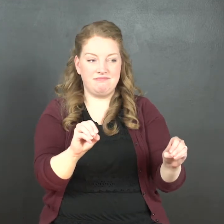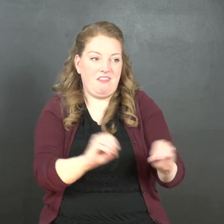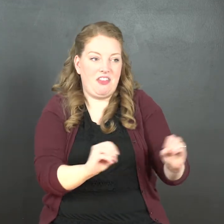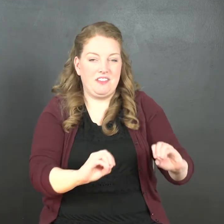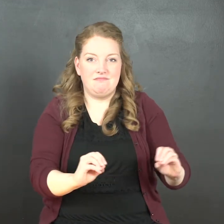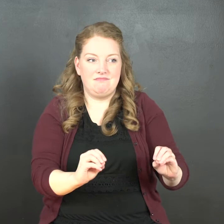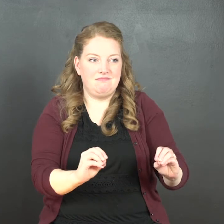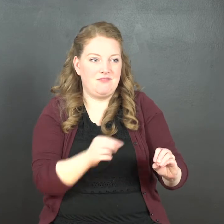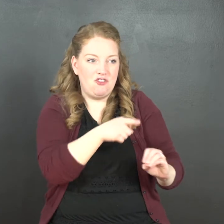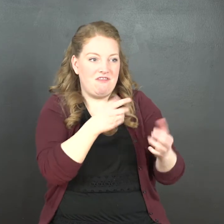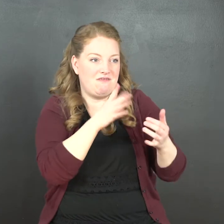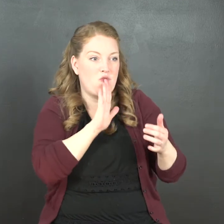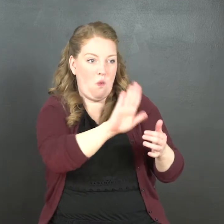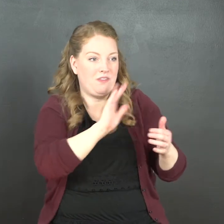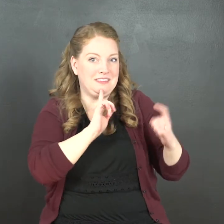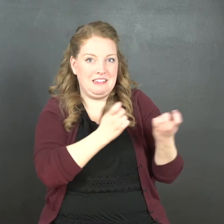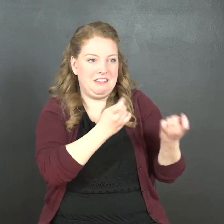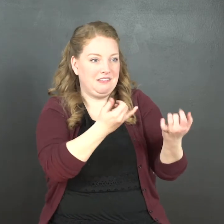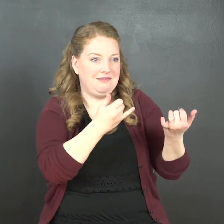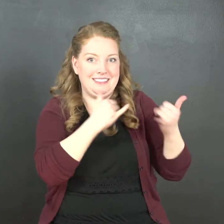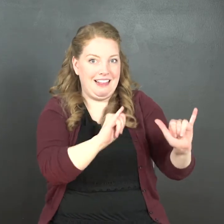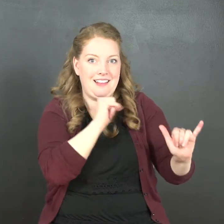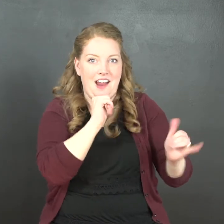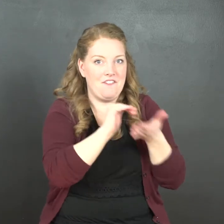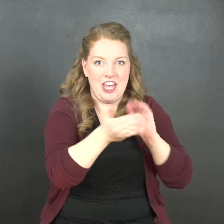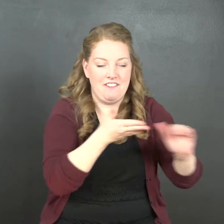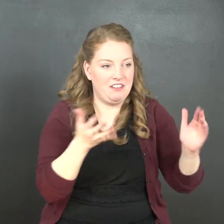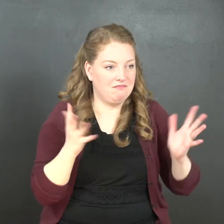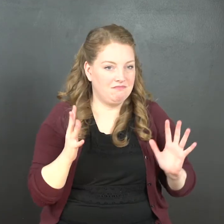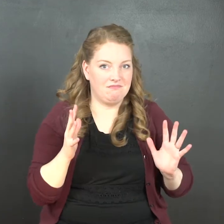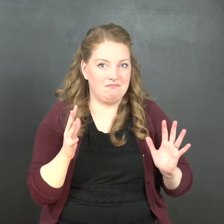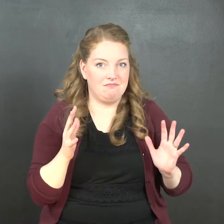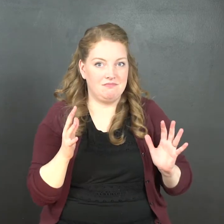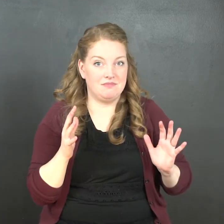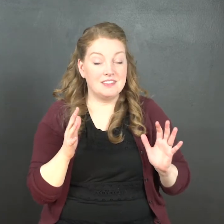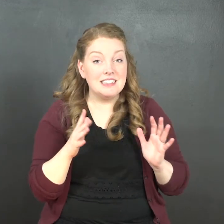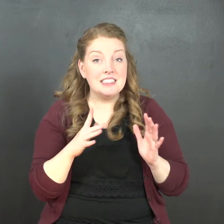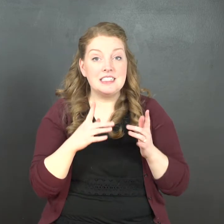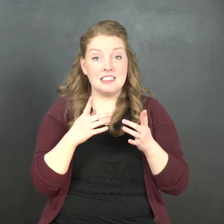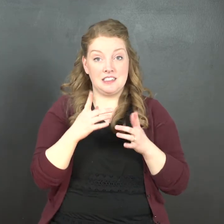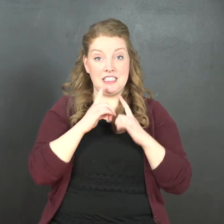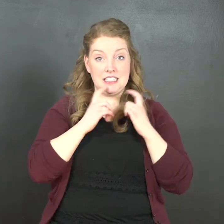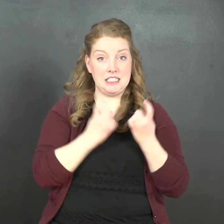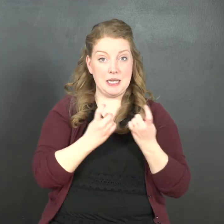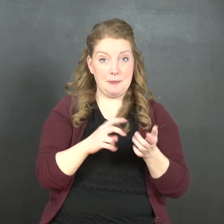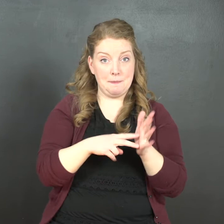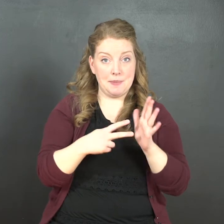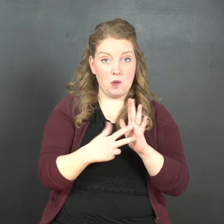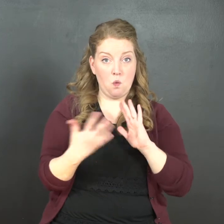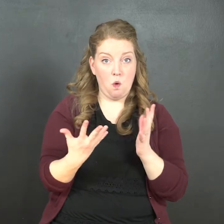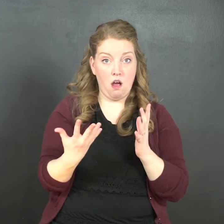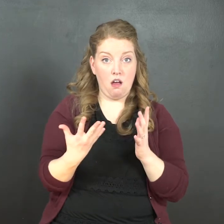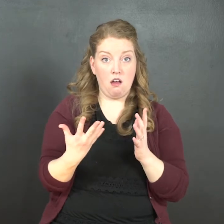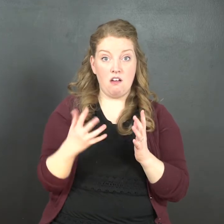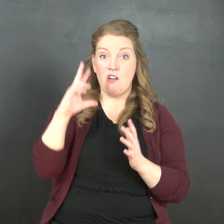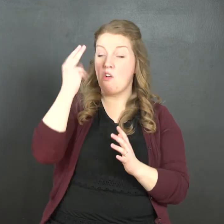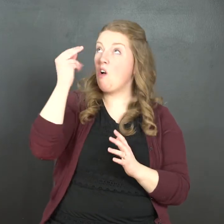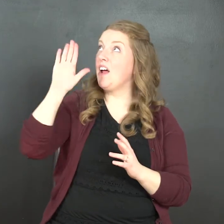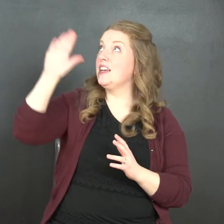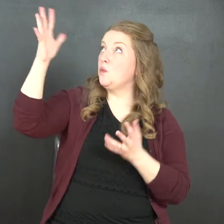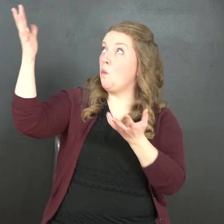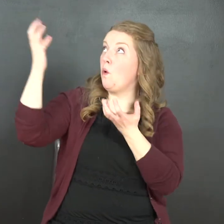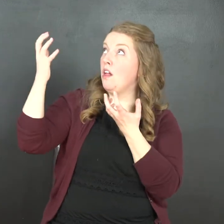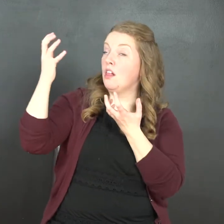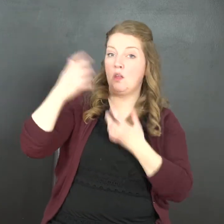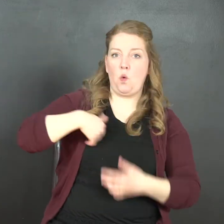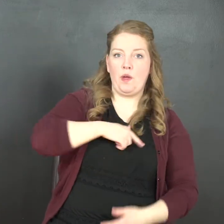your sins. By the way, just a simple definition for sin is that contrary to the will and the law of God. But